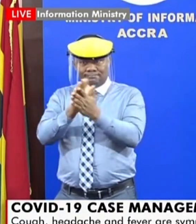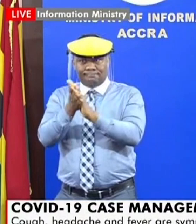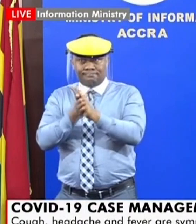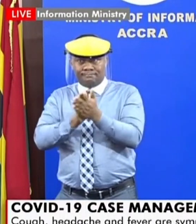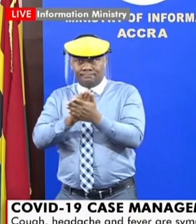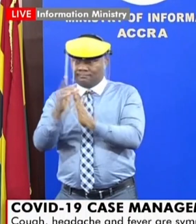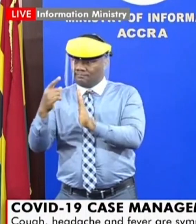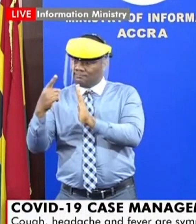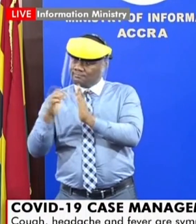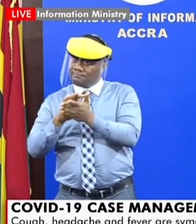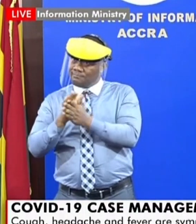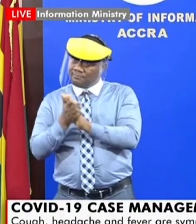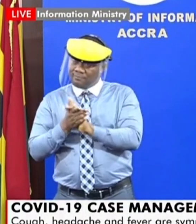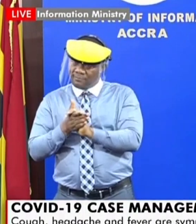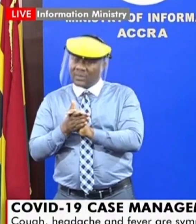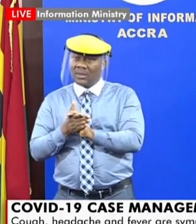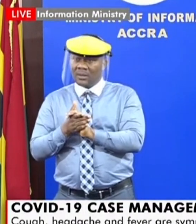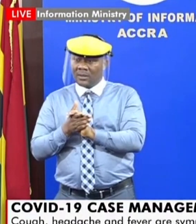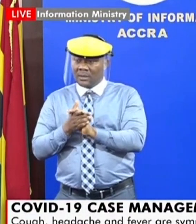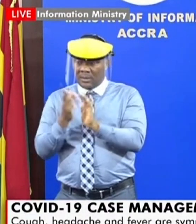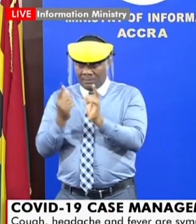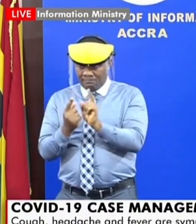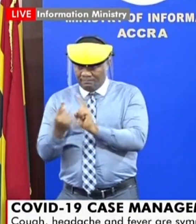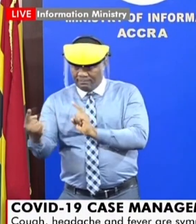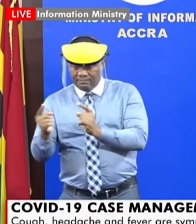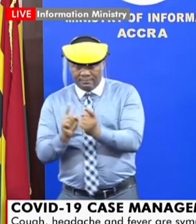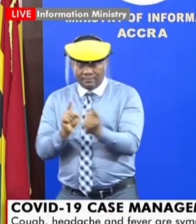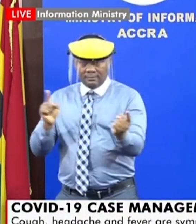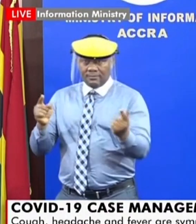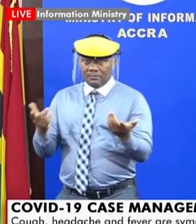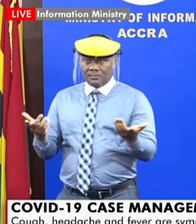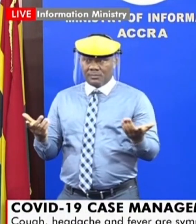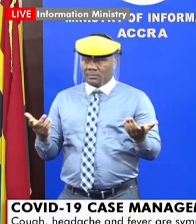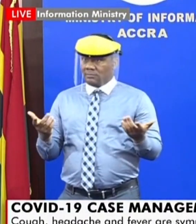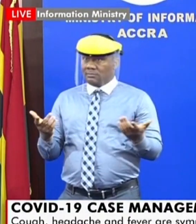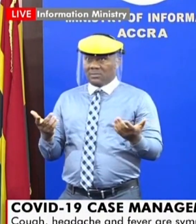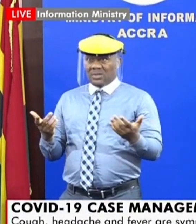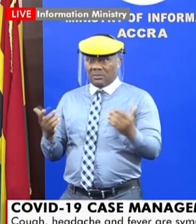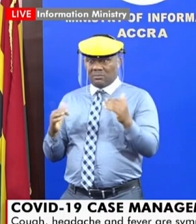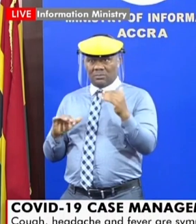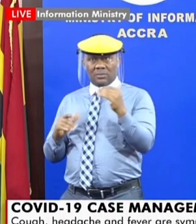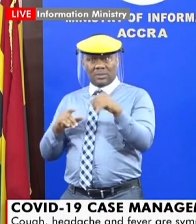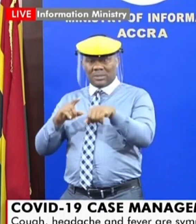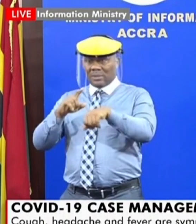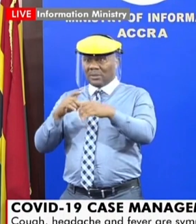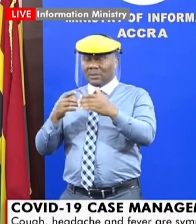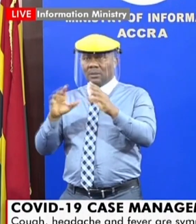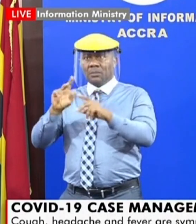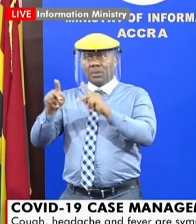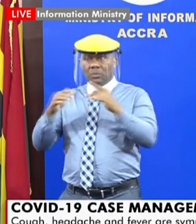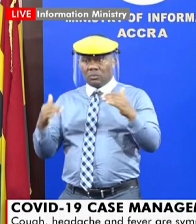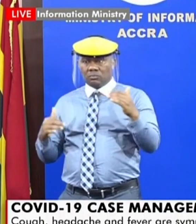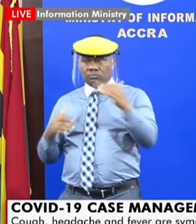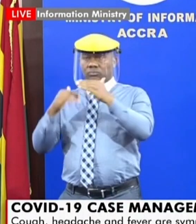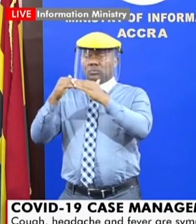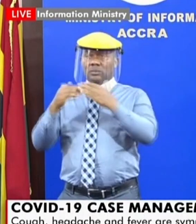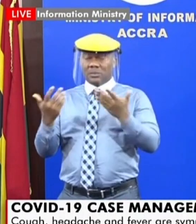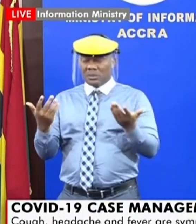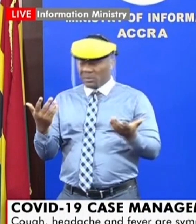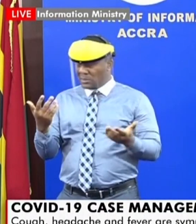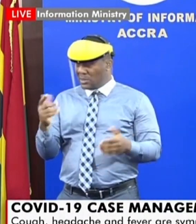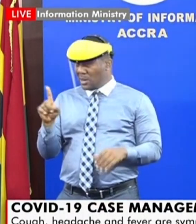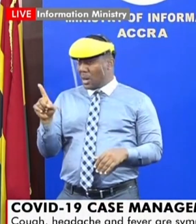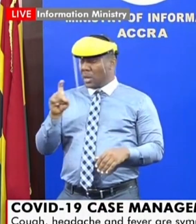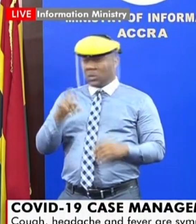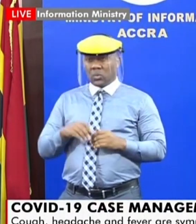And while observing social distancing, the maximum number is no longer capped at 100, but is determined by the size of your